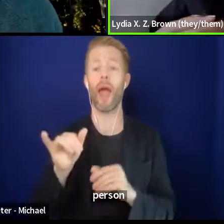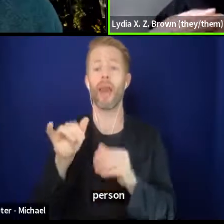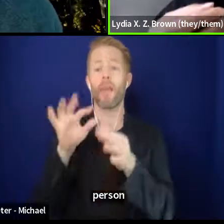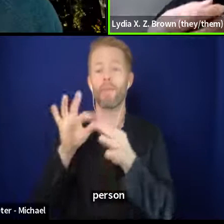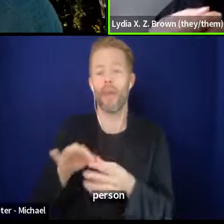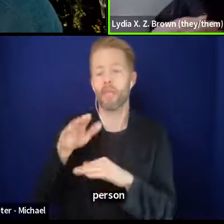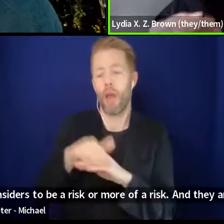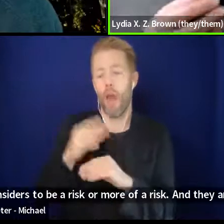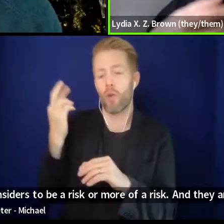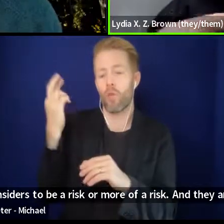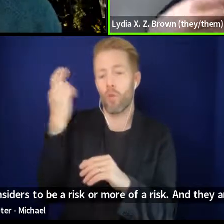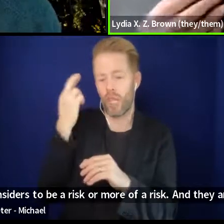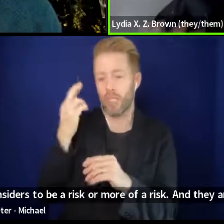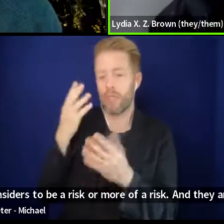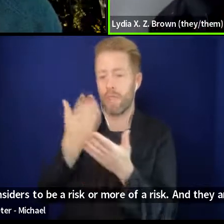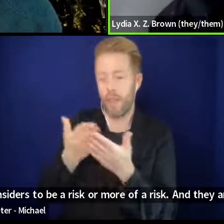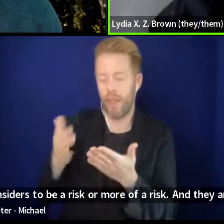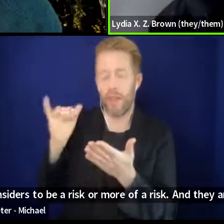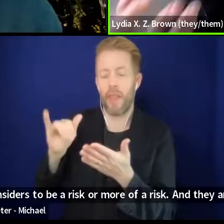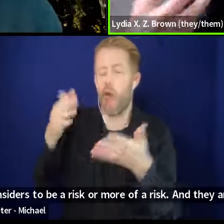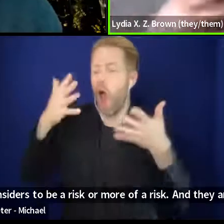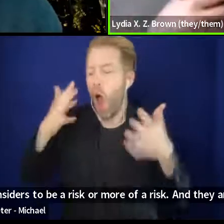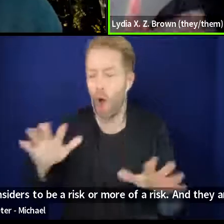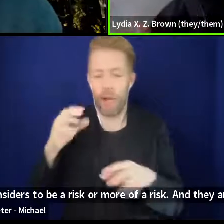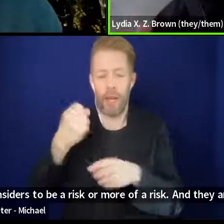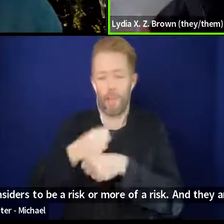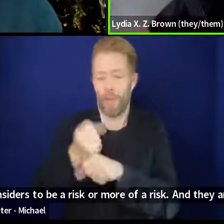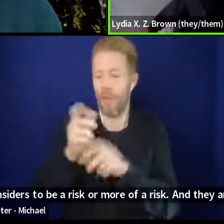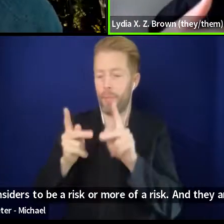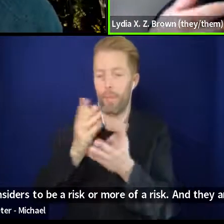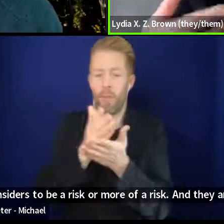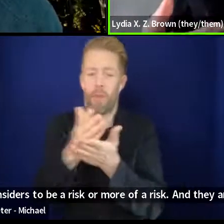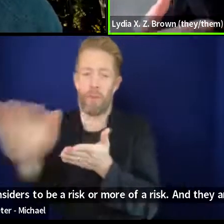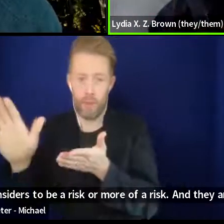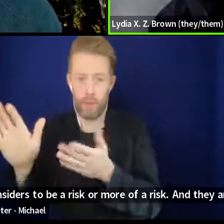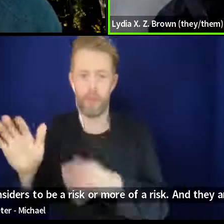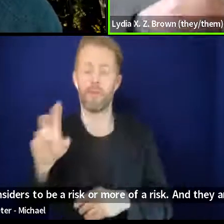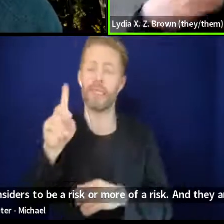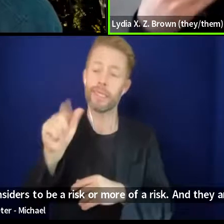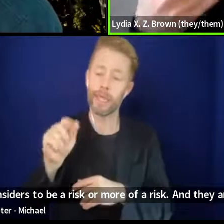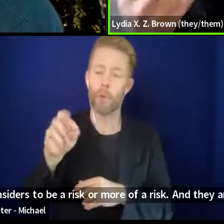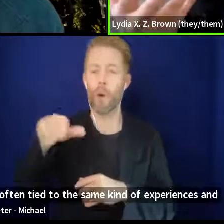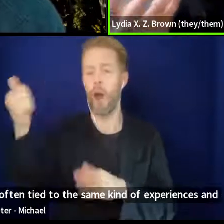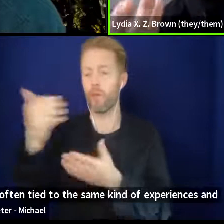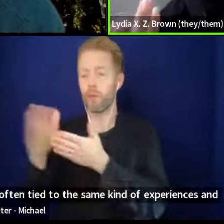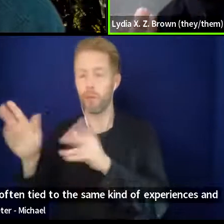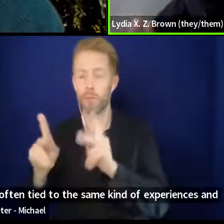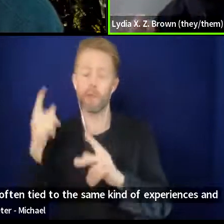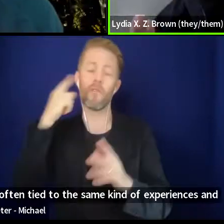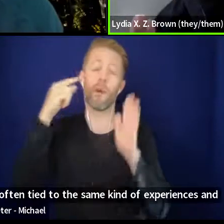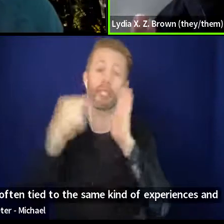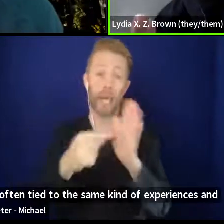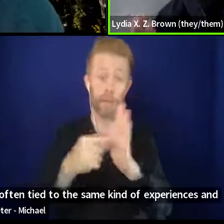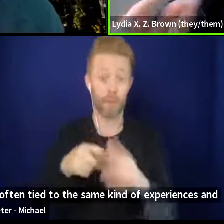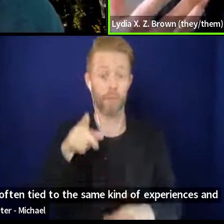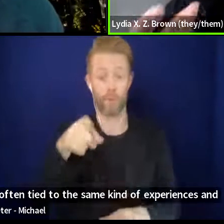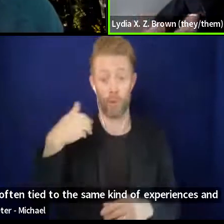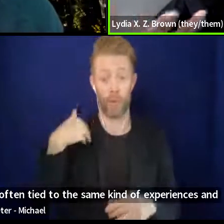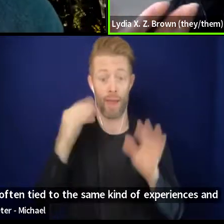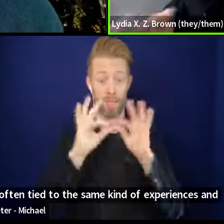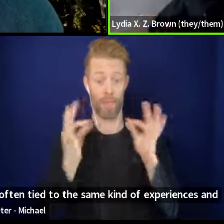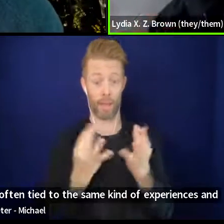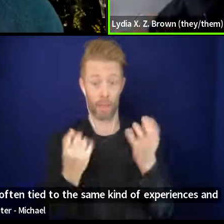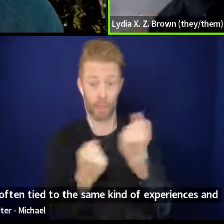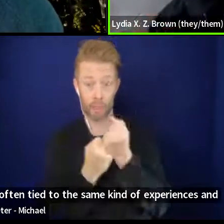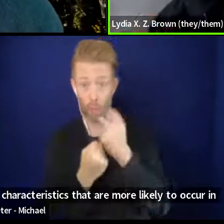in marginalized communities, whether for disabled people or other marginalized people. For example, do you have family support? Well, people